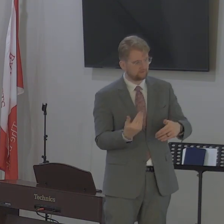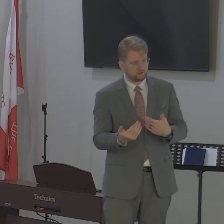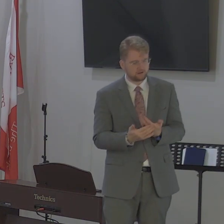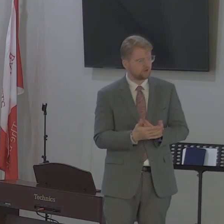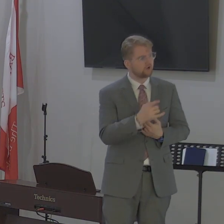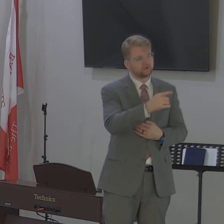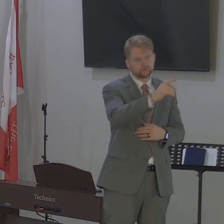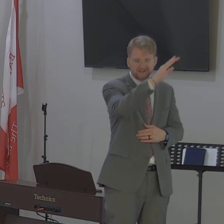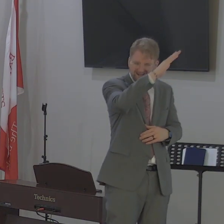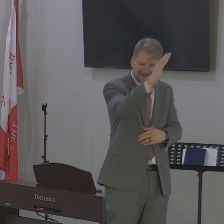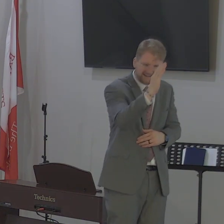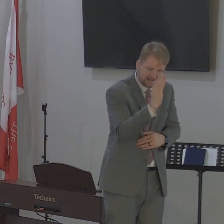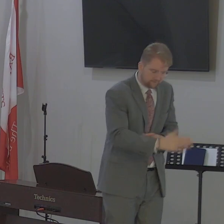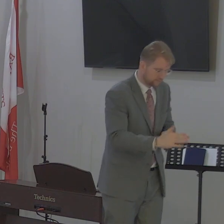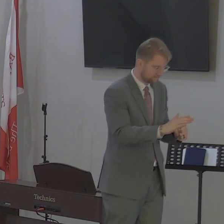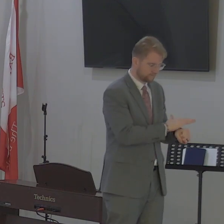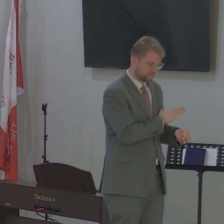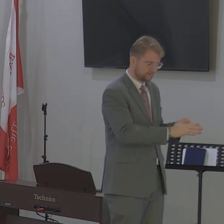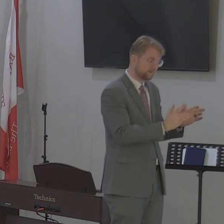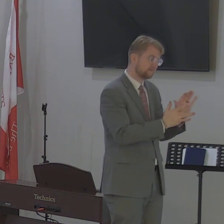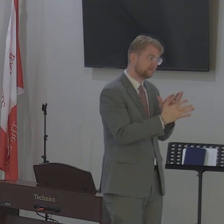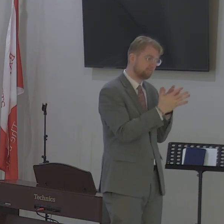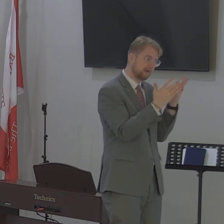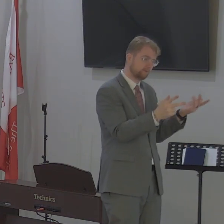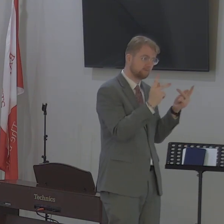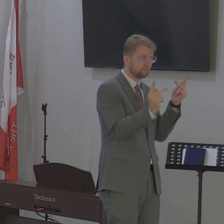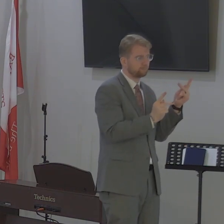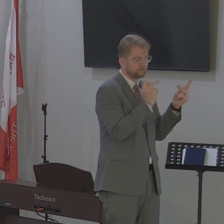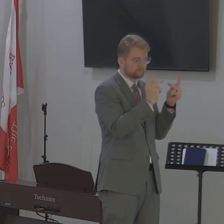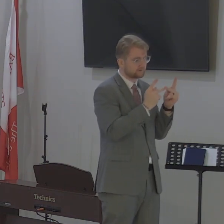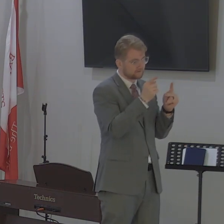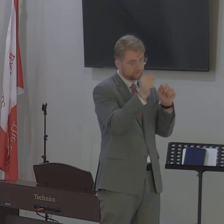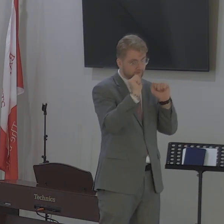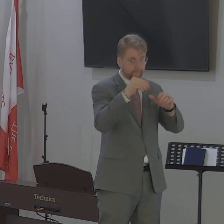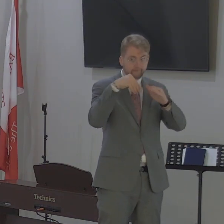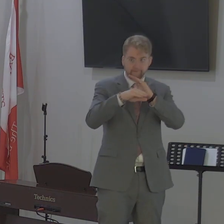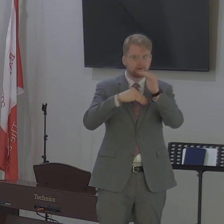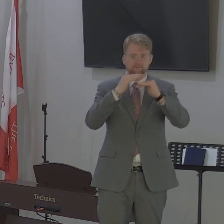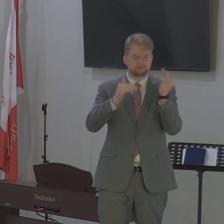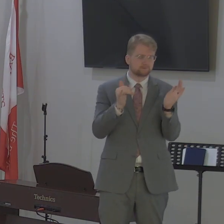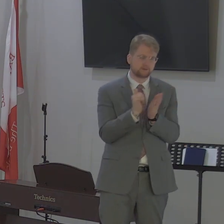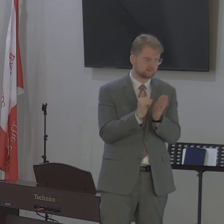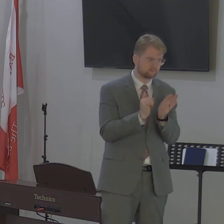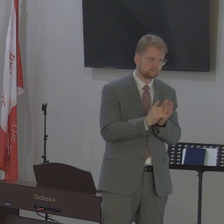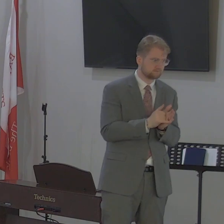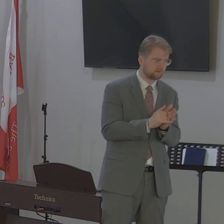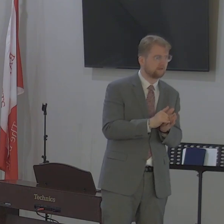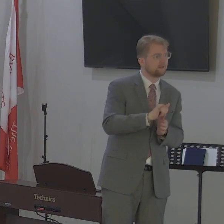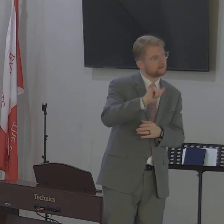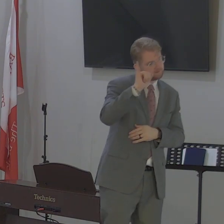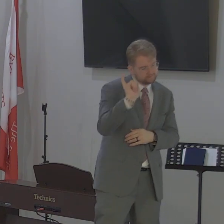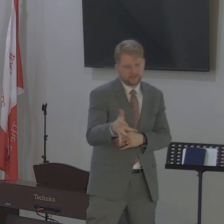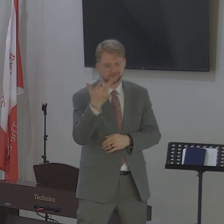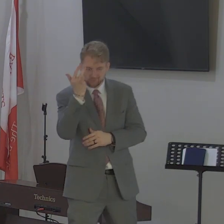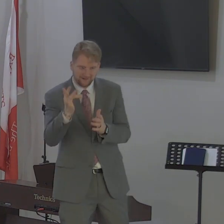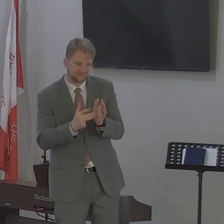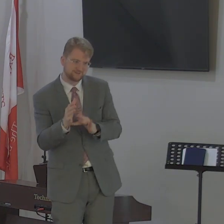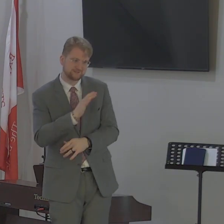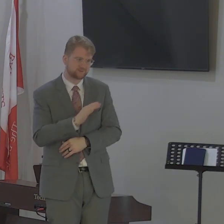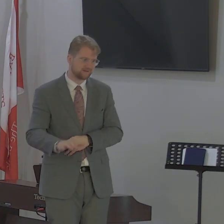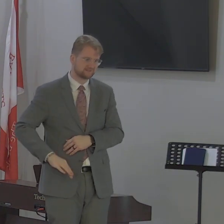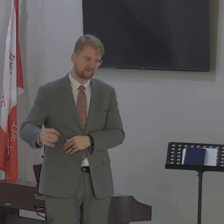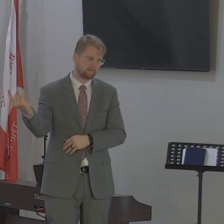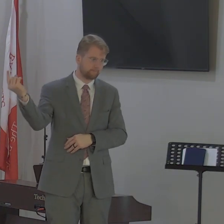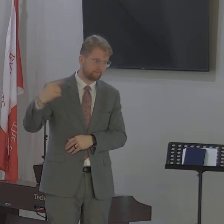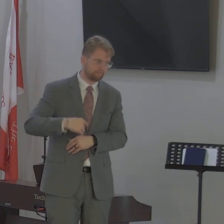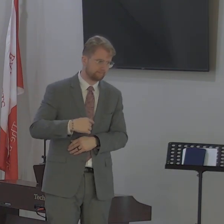earn your way to heaven. It's not going to happen. That's why we're under grace. That's why Jesus Christ came. We're justified by faith, period, not by works.